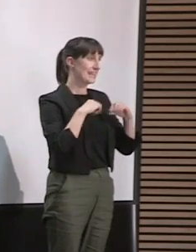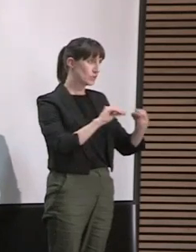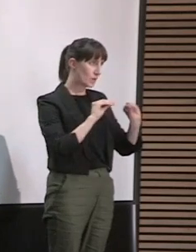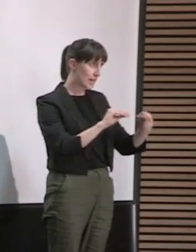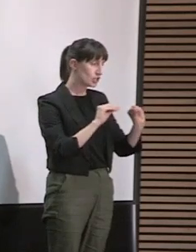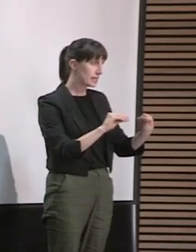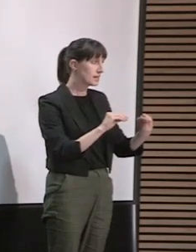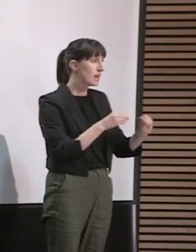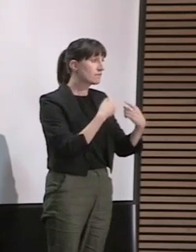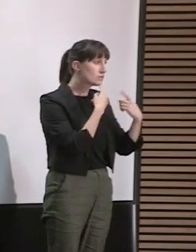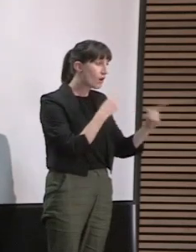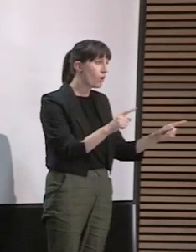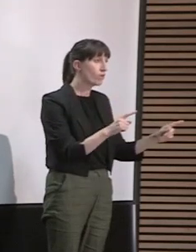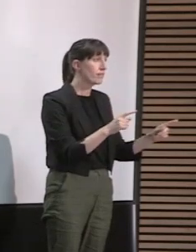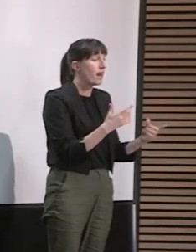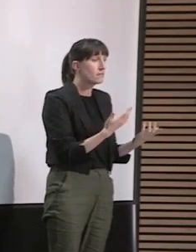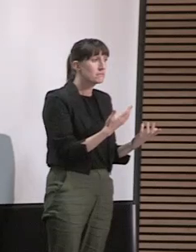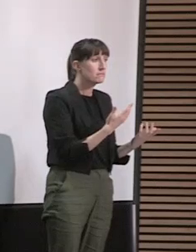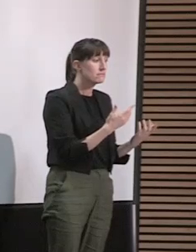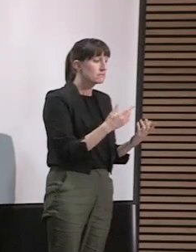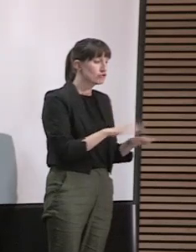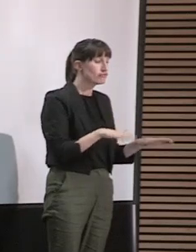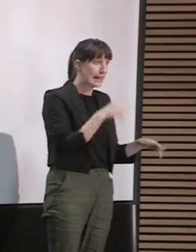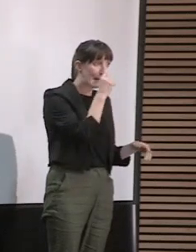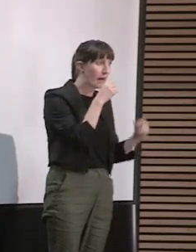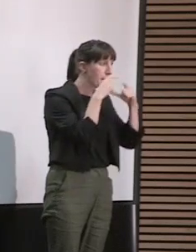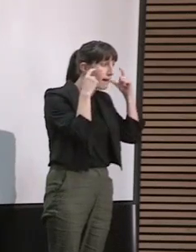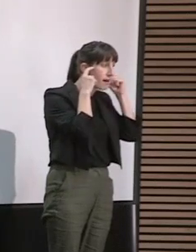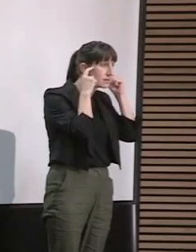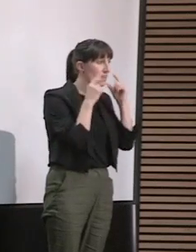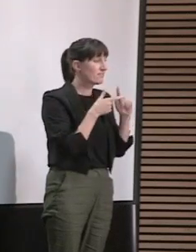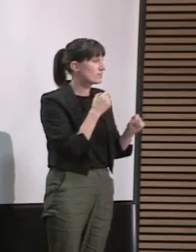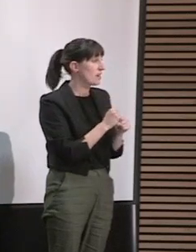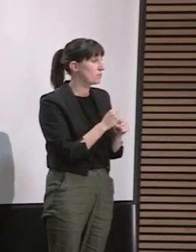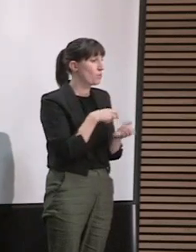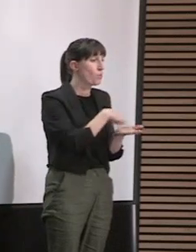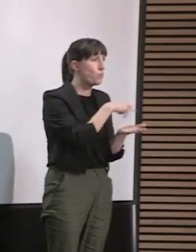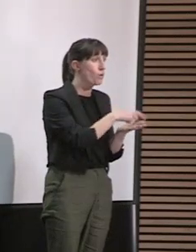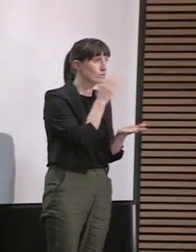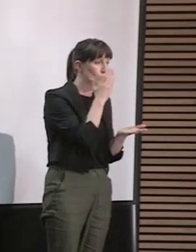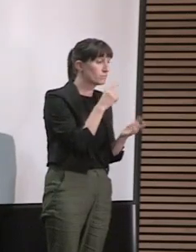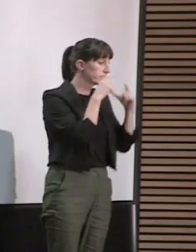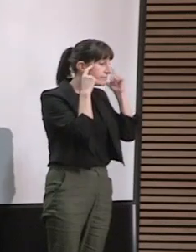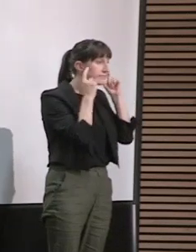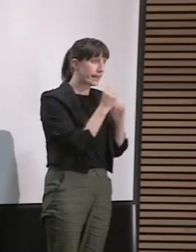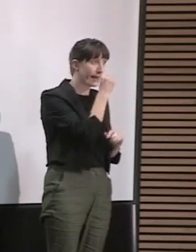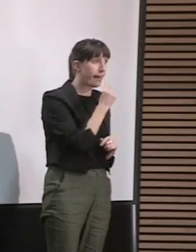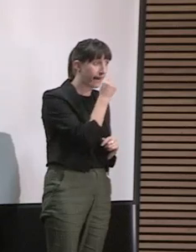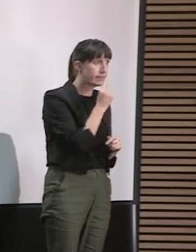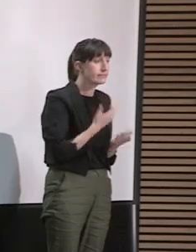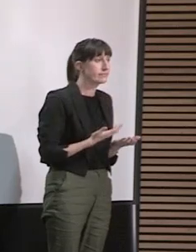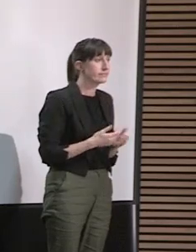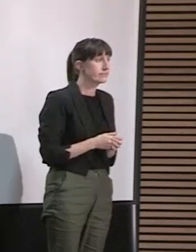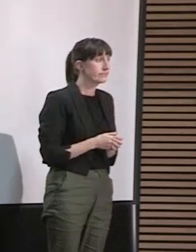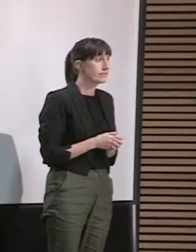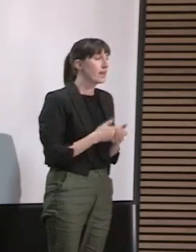wearing masks if they want to. Some students are wearing them on their walk to and from school at the moment, and that's to be encouraged, and we